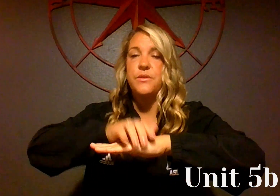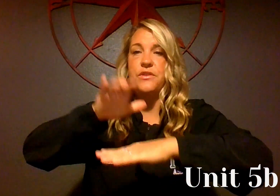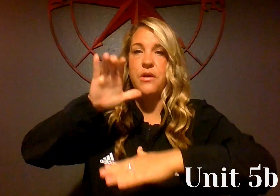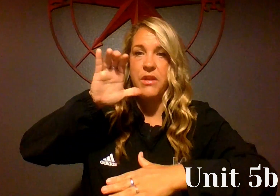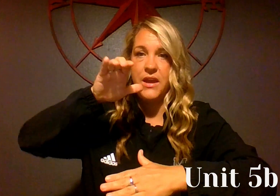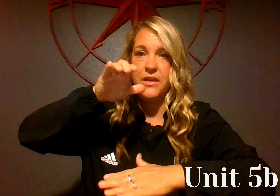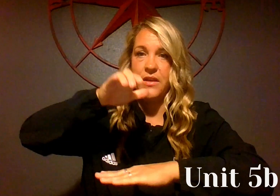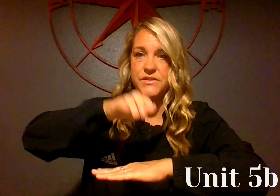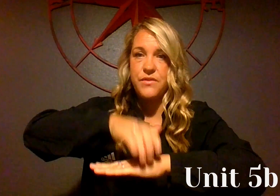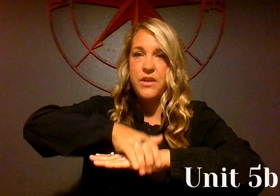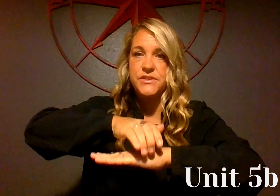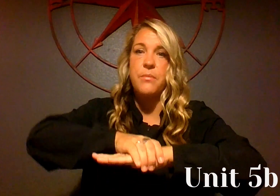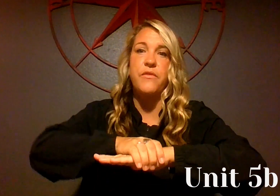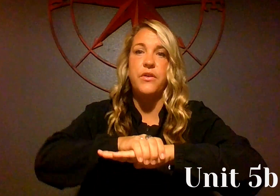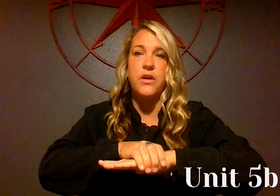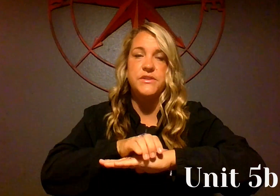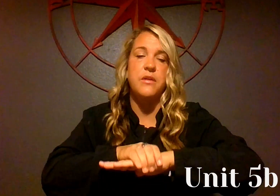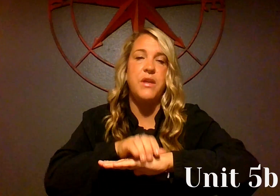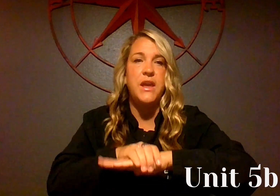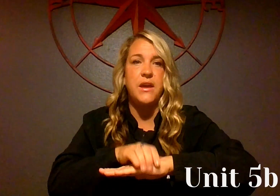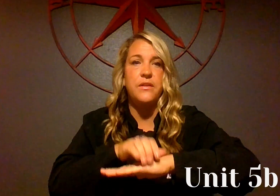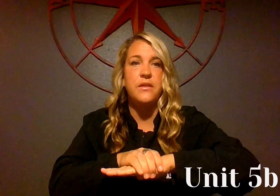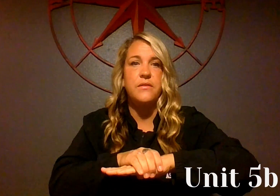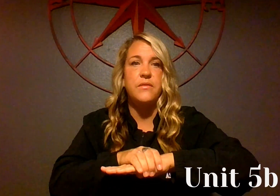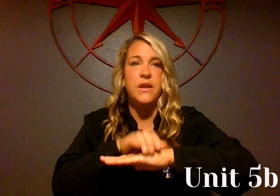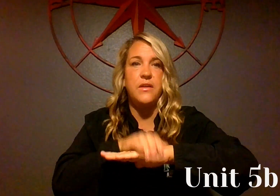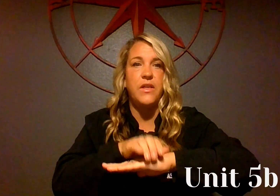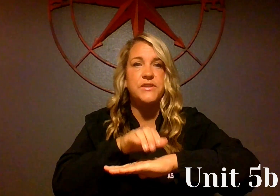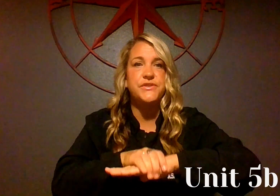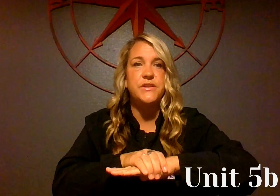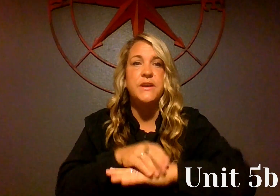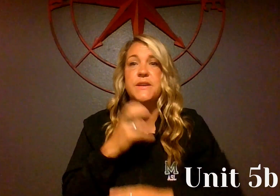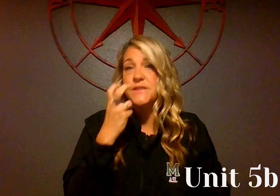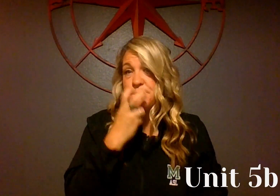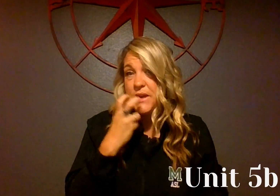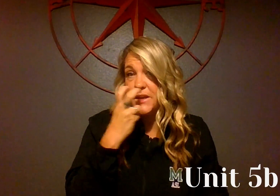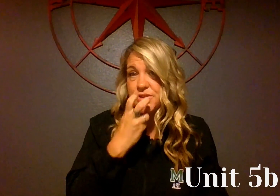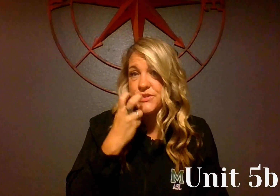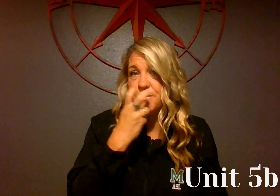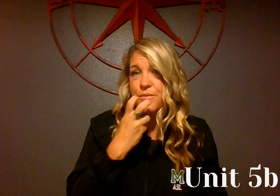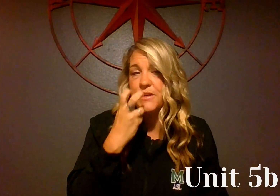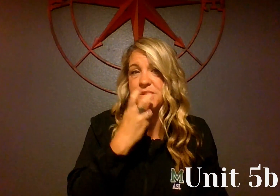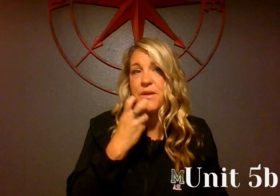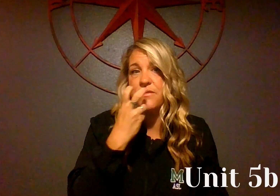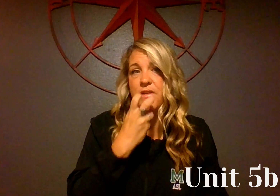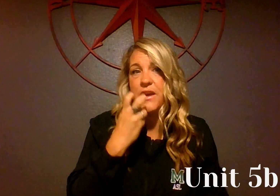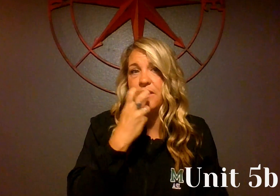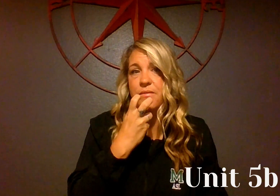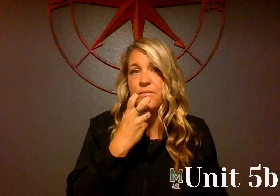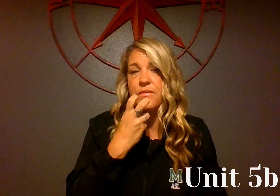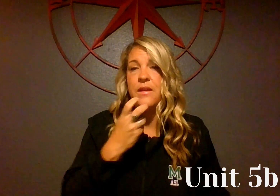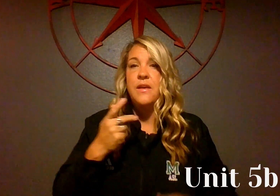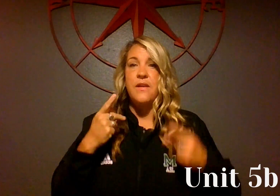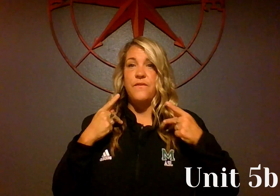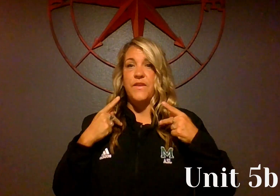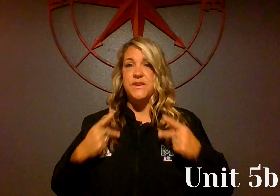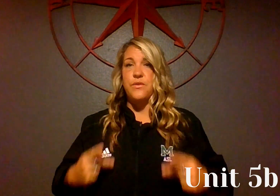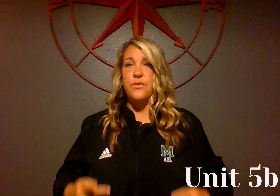our dominant hand lays right on top of our non-dominant hand. English. Speech, it's a bent V.